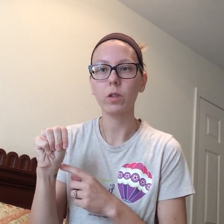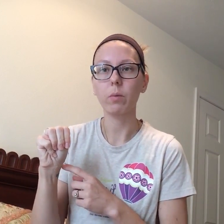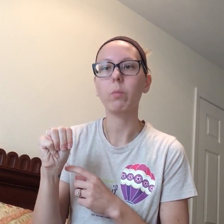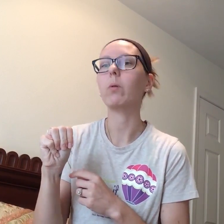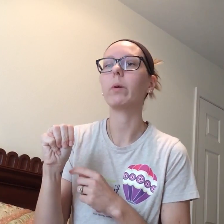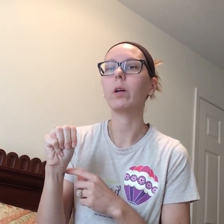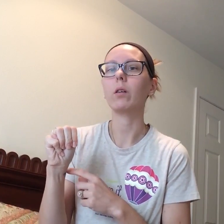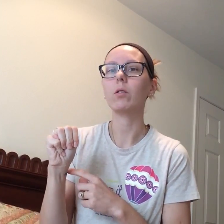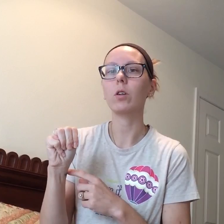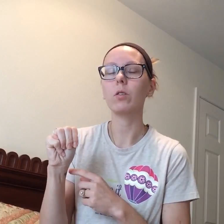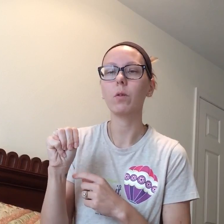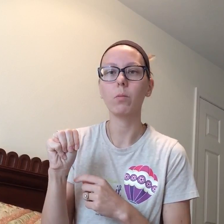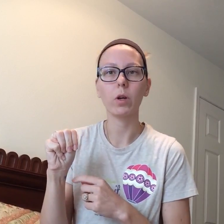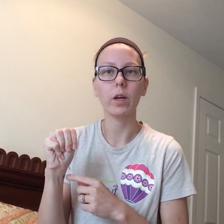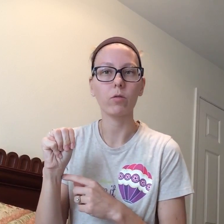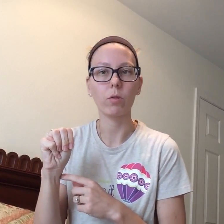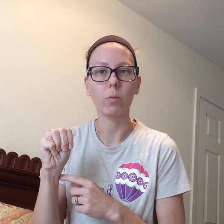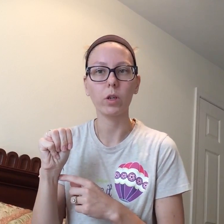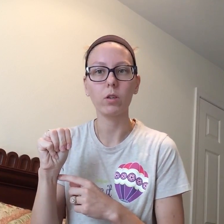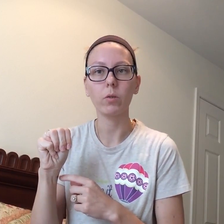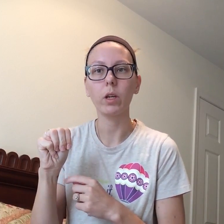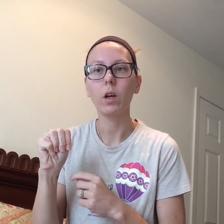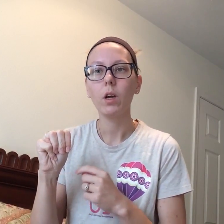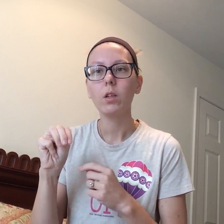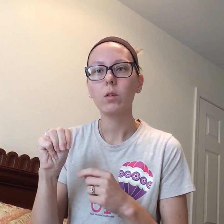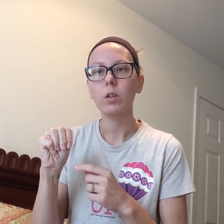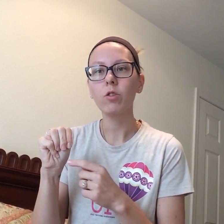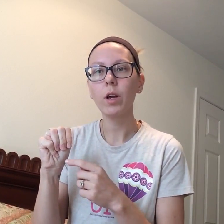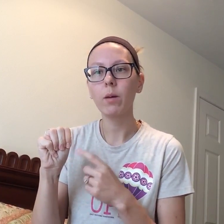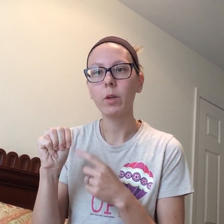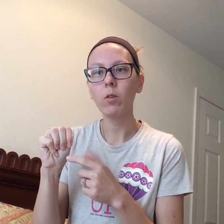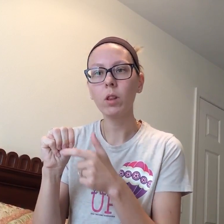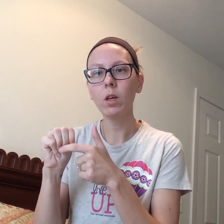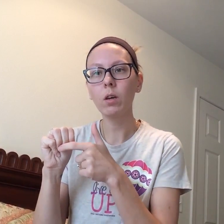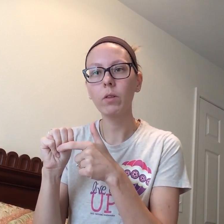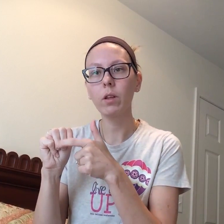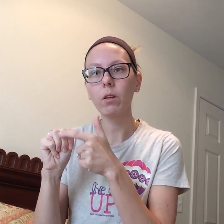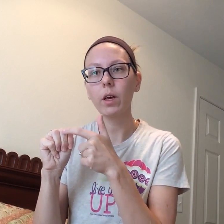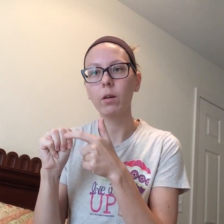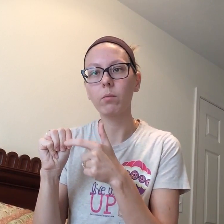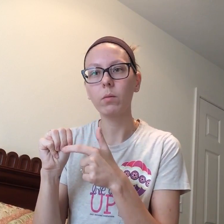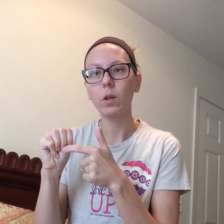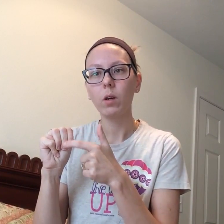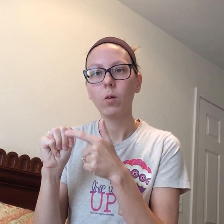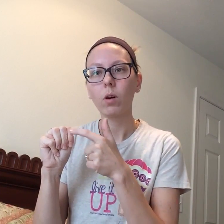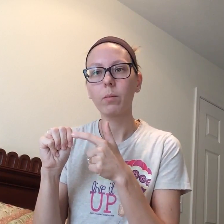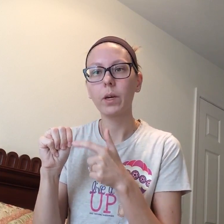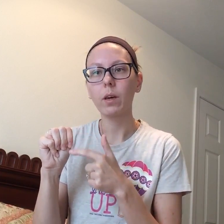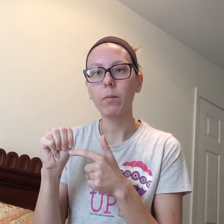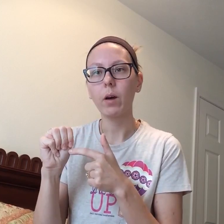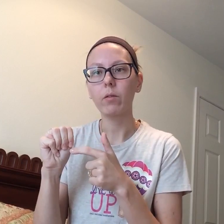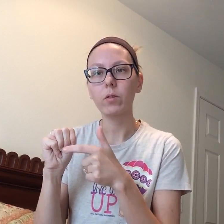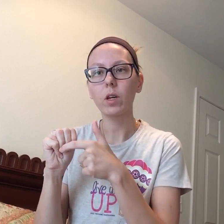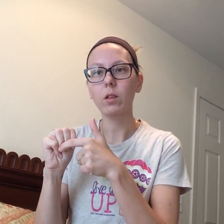some people, but it'll start to feel more natural the more you do it. So here's your M, and you can think of a little M or a big M, how it's got